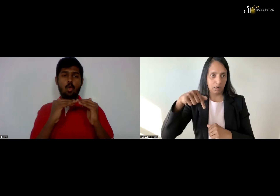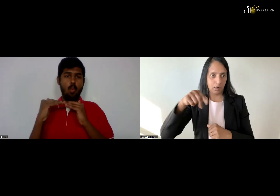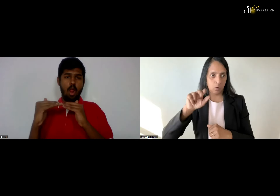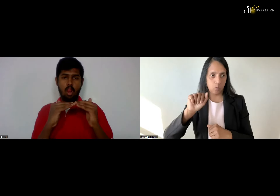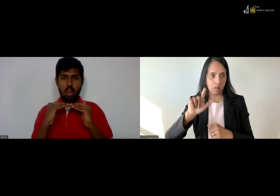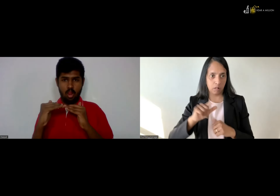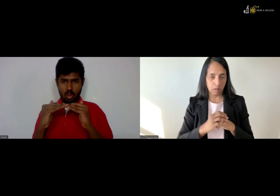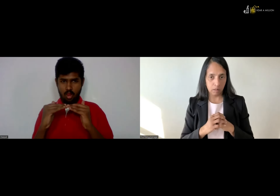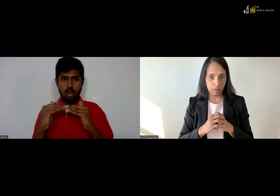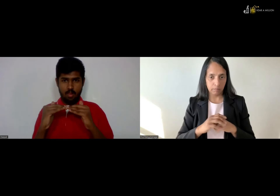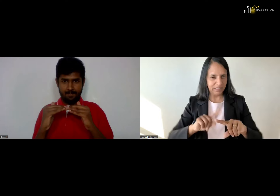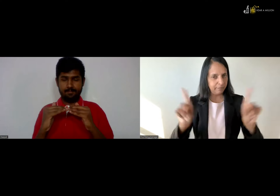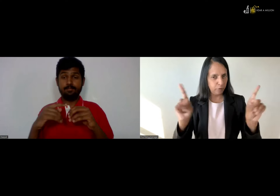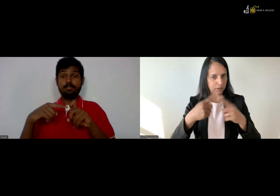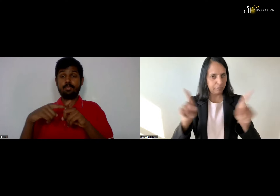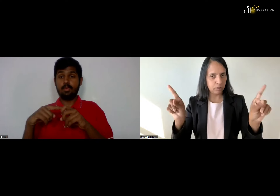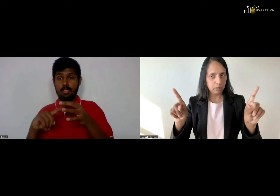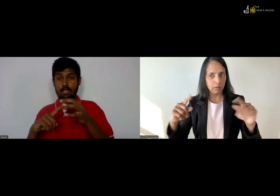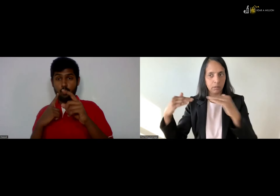That means equal.